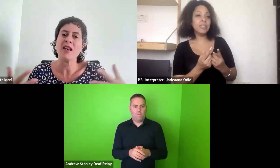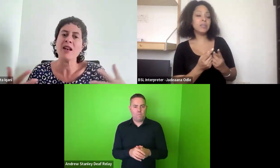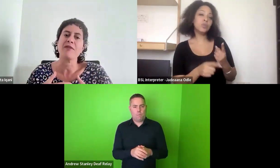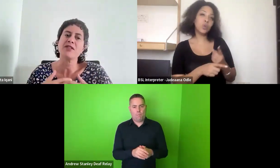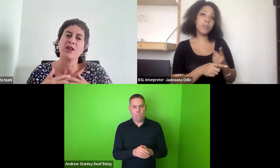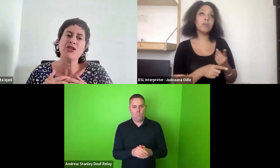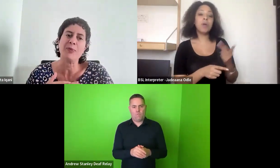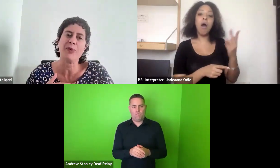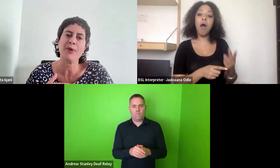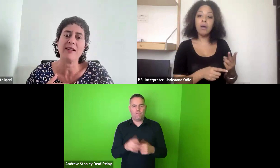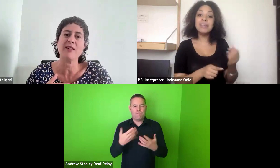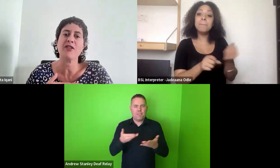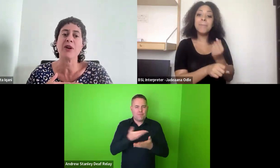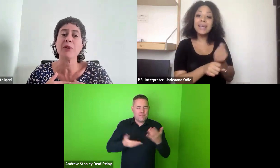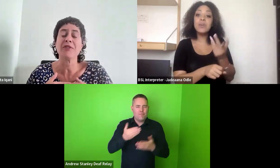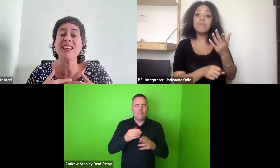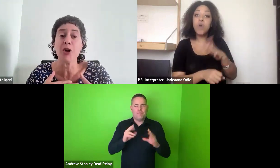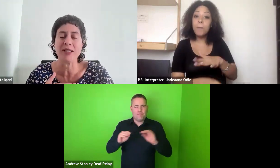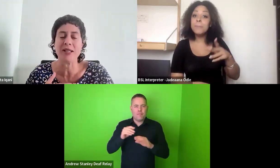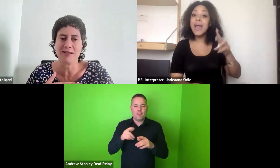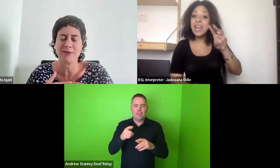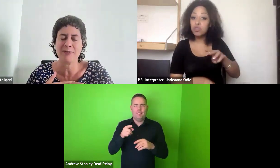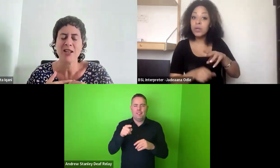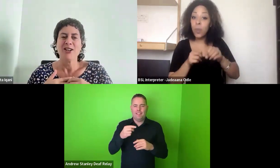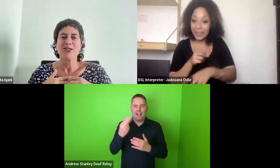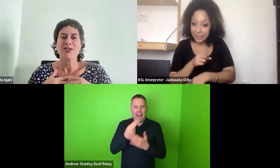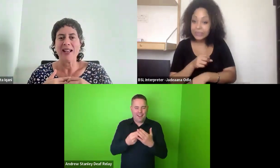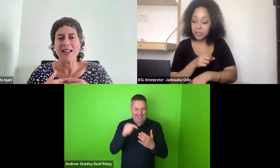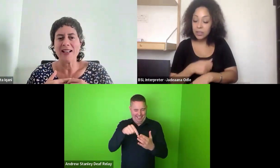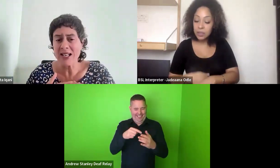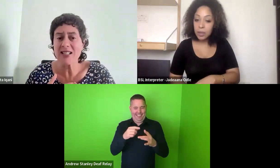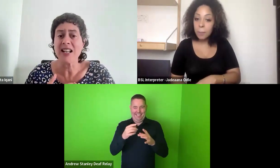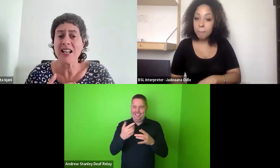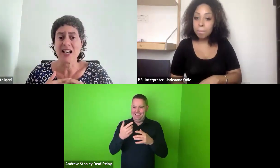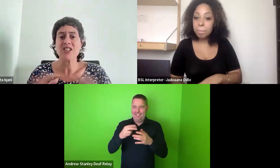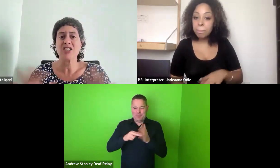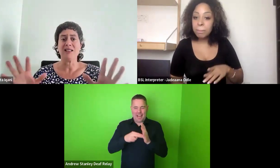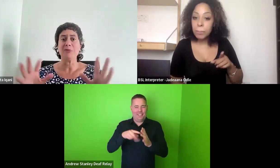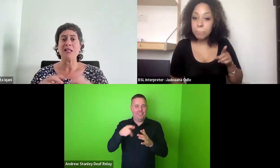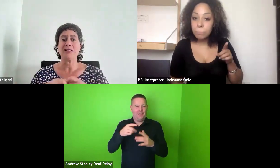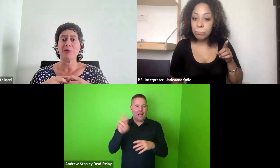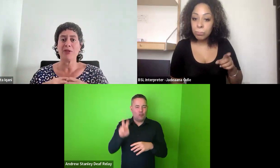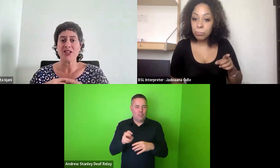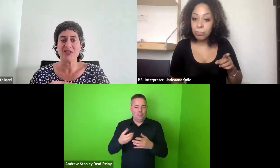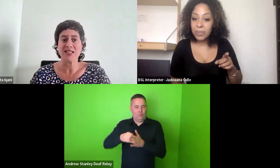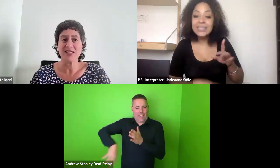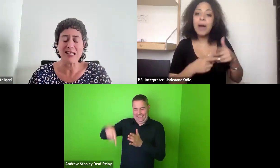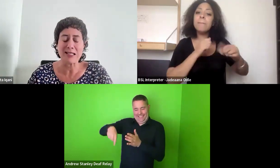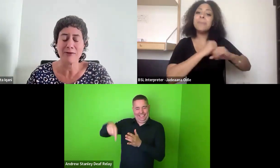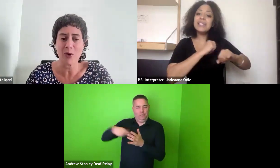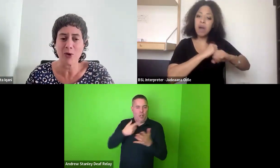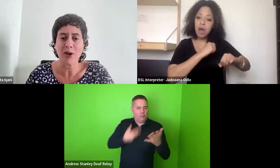growing domain of scholarship in the realm of ecomedia. So, and it's quite delayed actually in media and